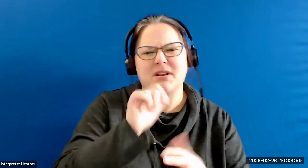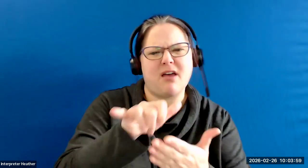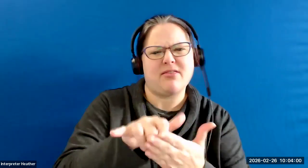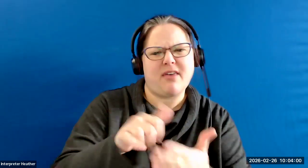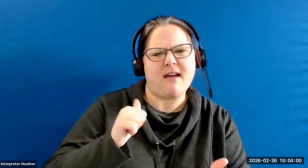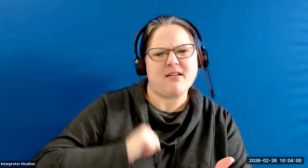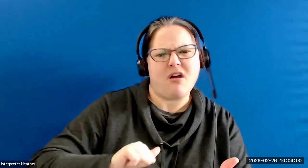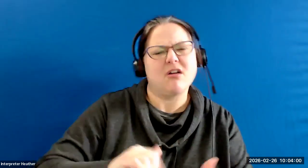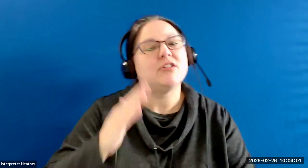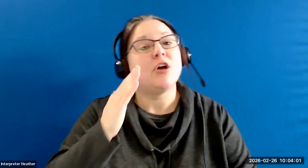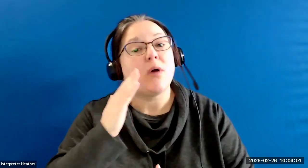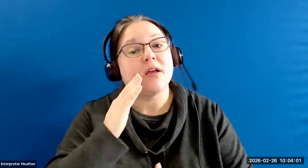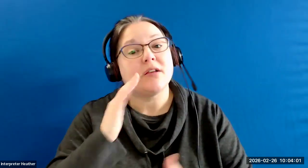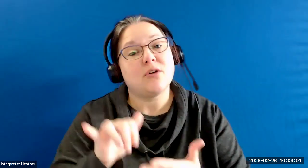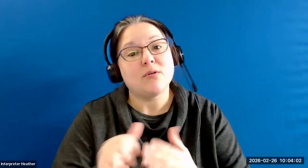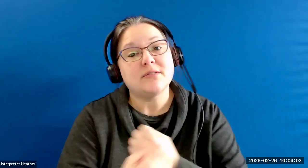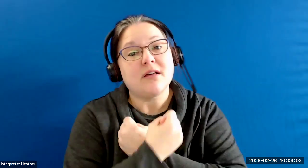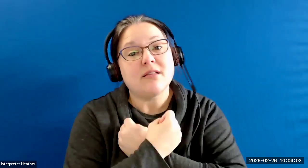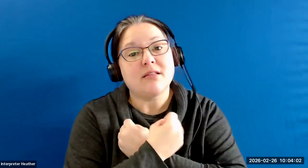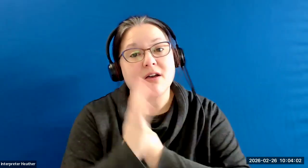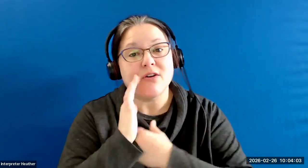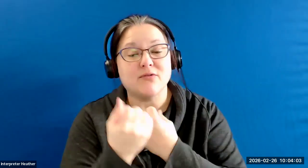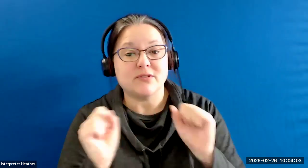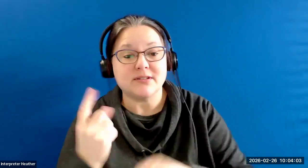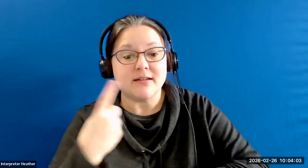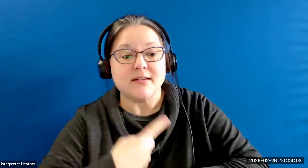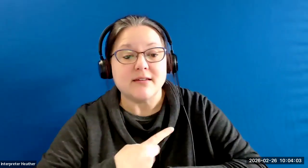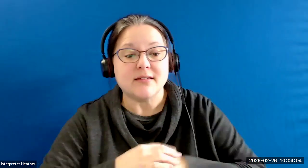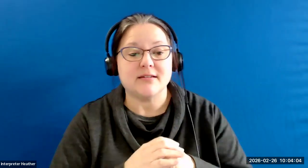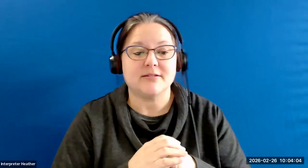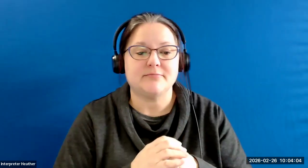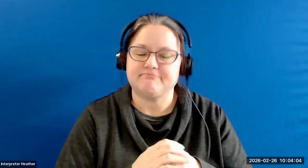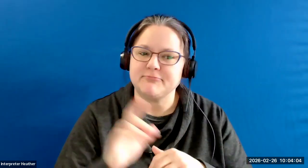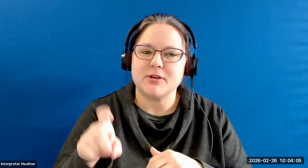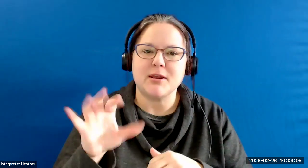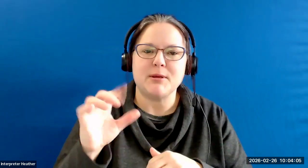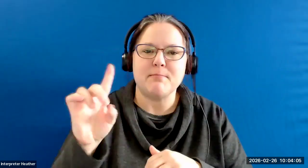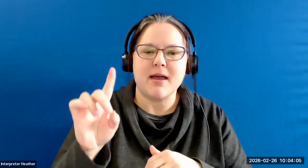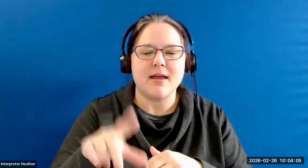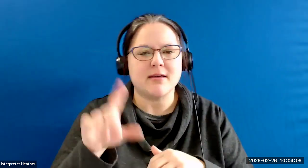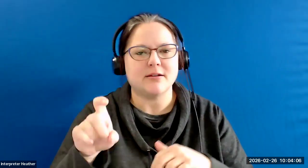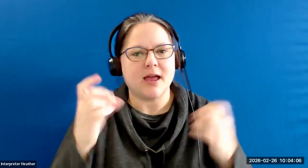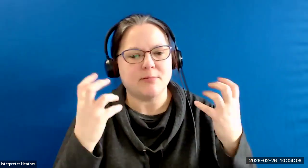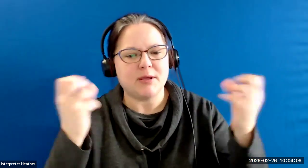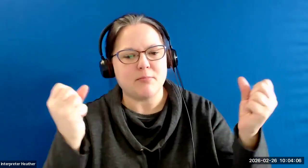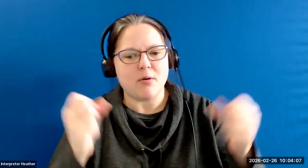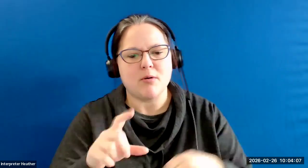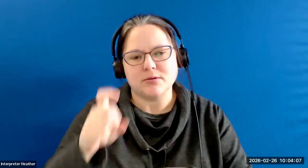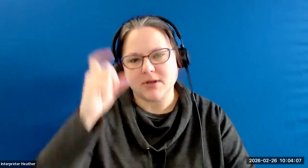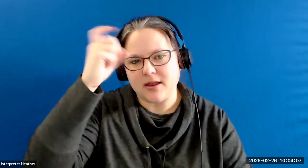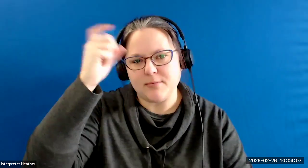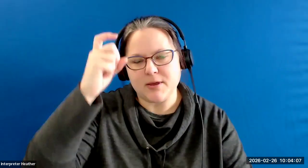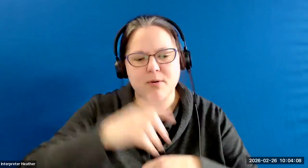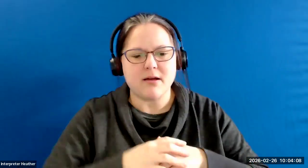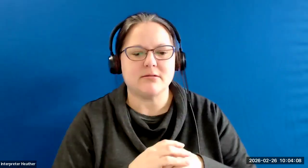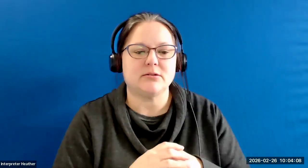I know is love will save the day. You gotta be bad, you gotta be bold, you